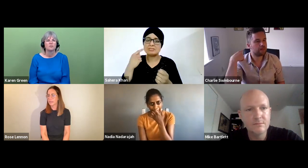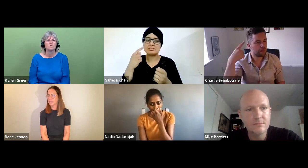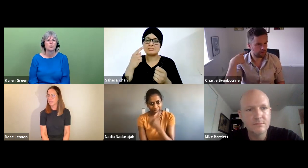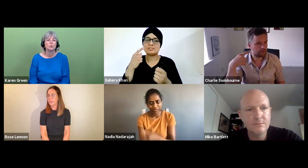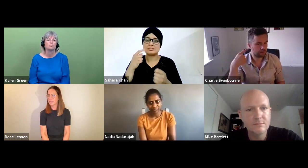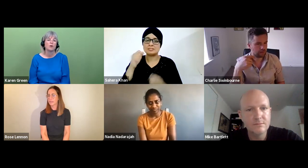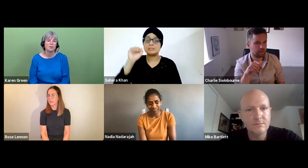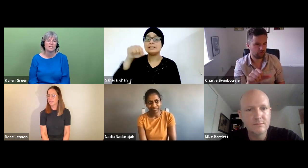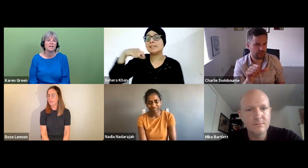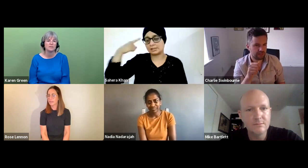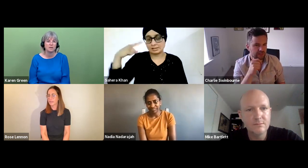So it was run by hearing.